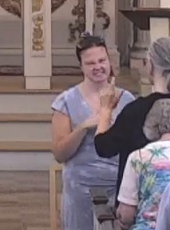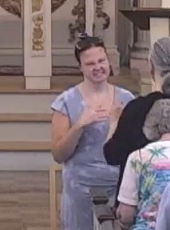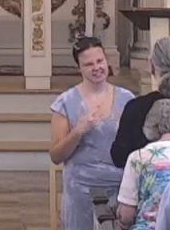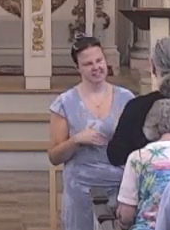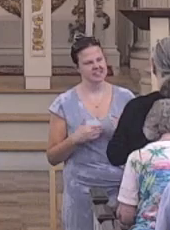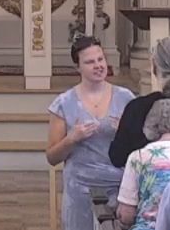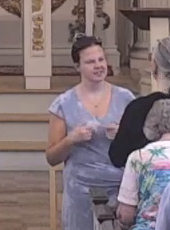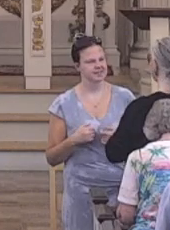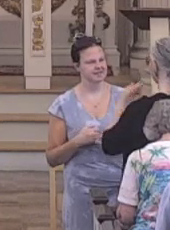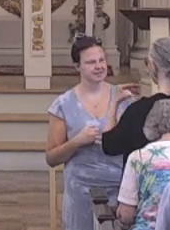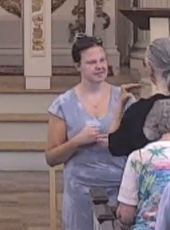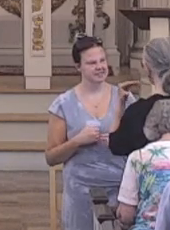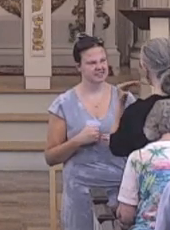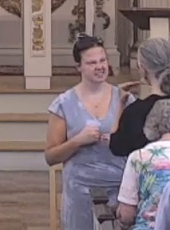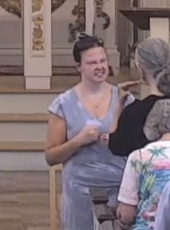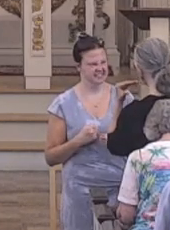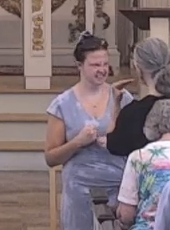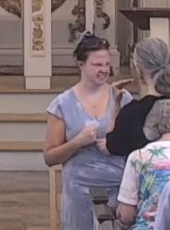eleison.